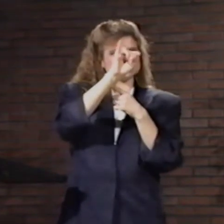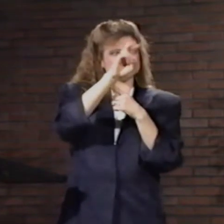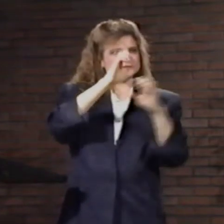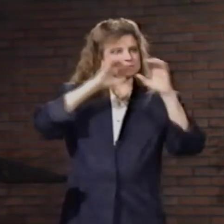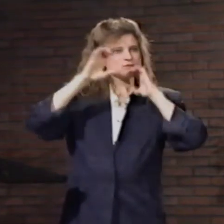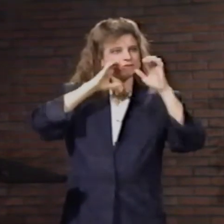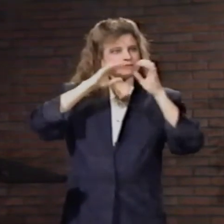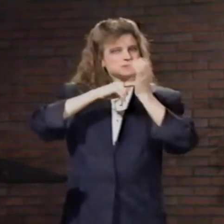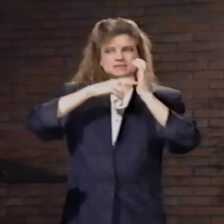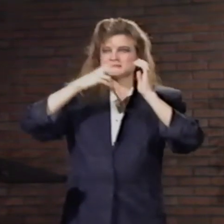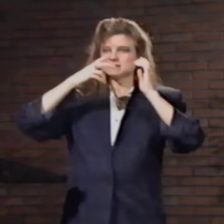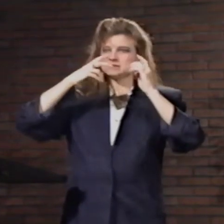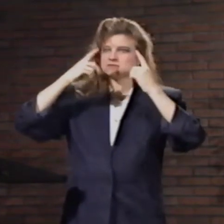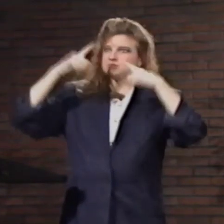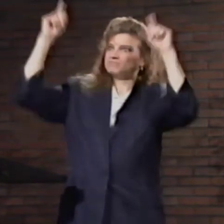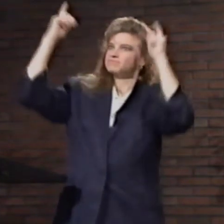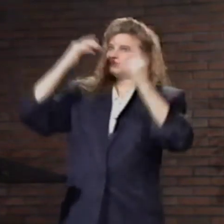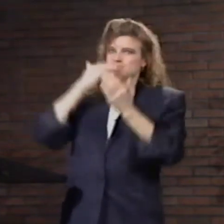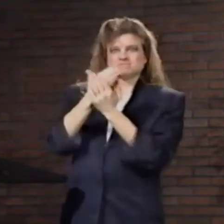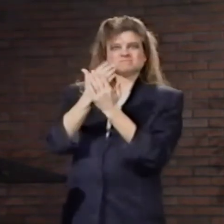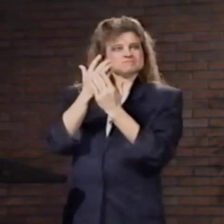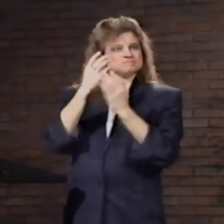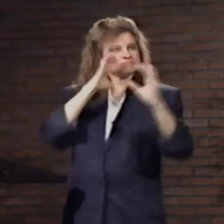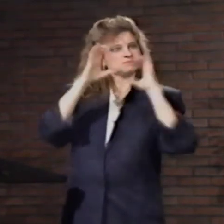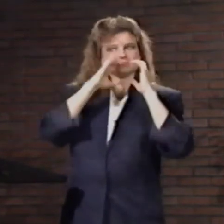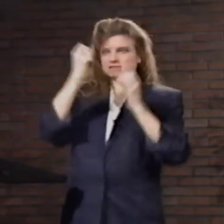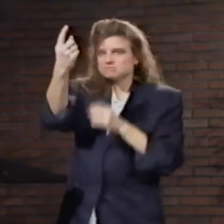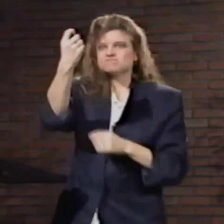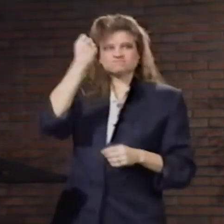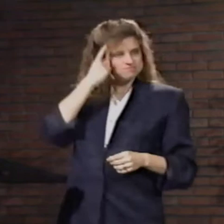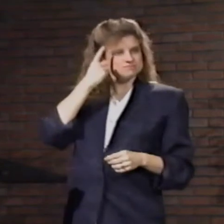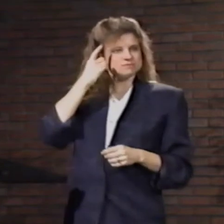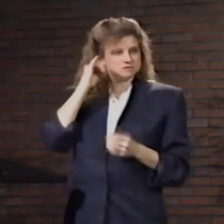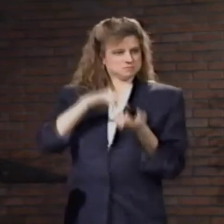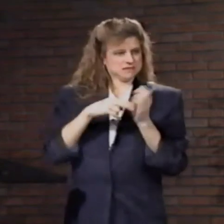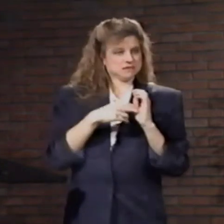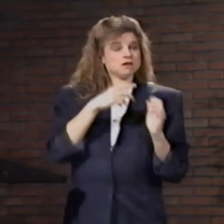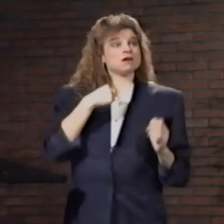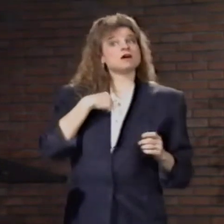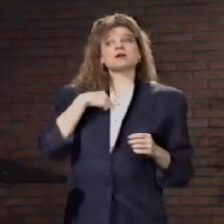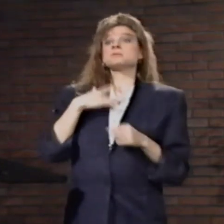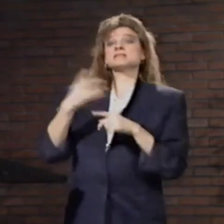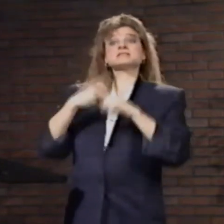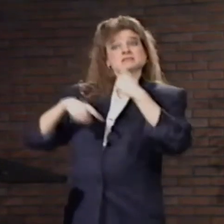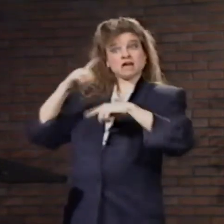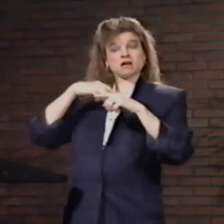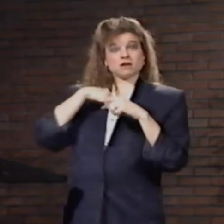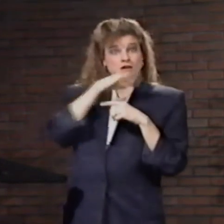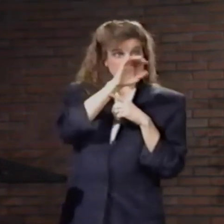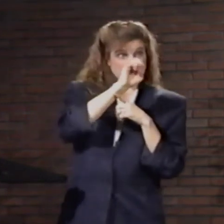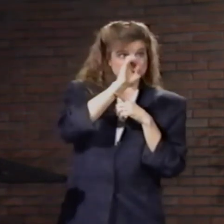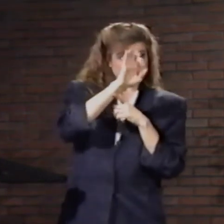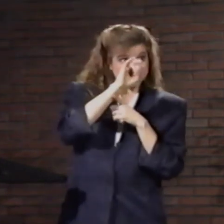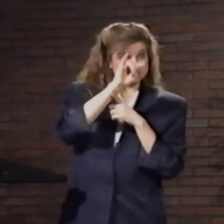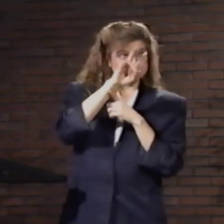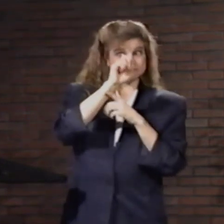So one of the specific terms that I use is effective, meaning, successful communication, all parties involved understand each